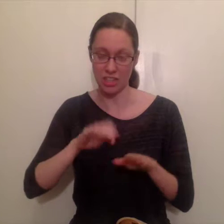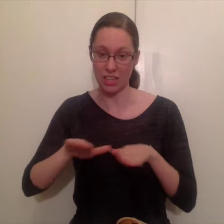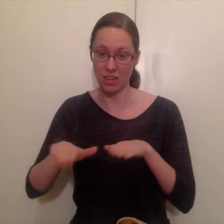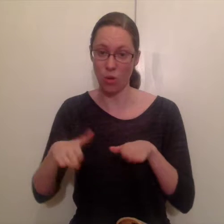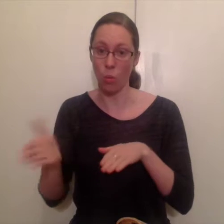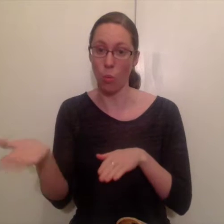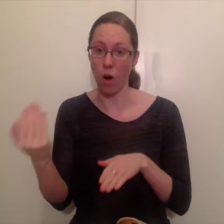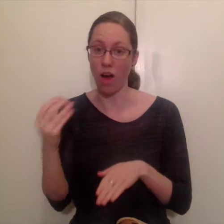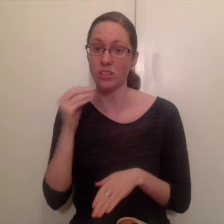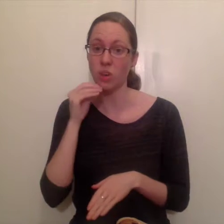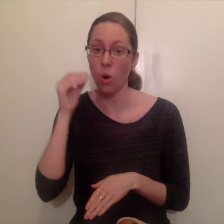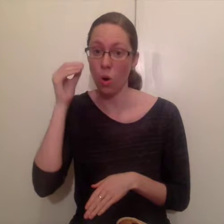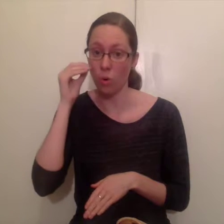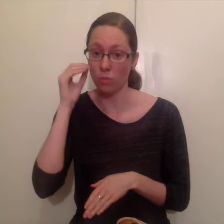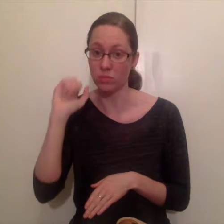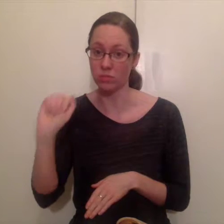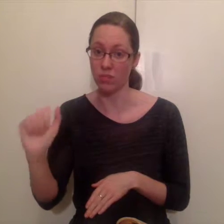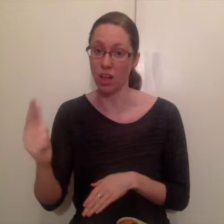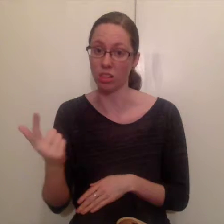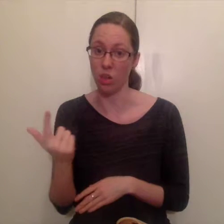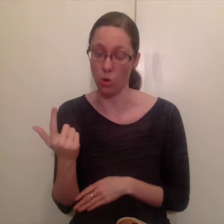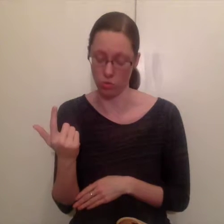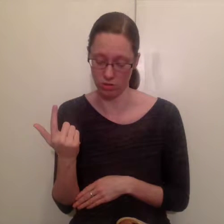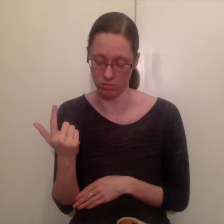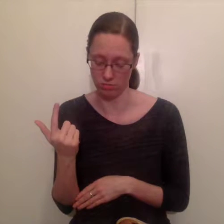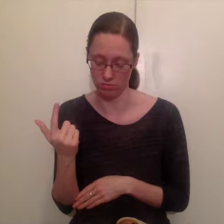she walked home alone.